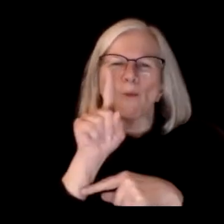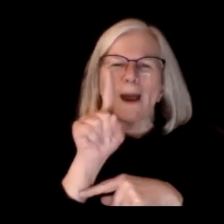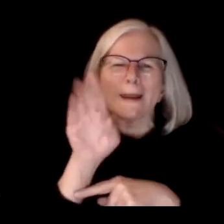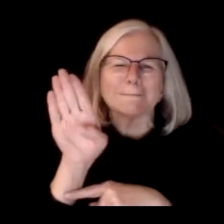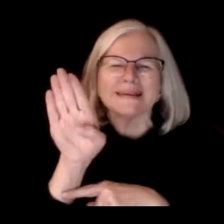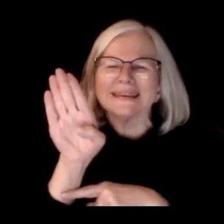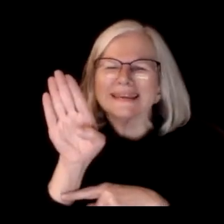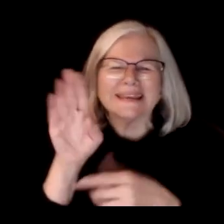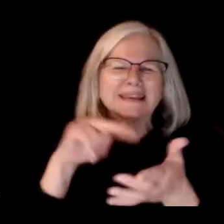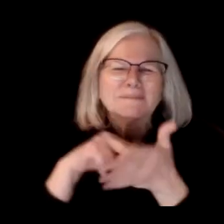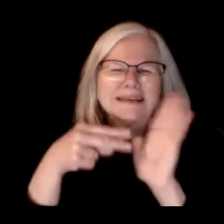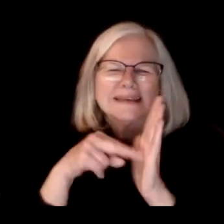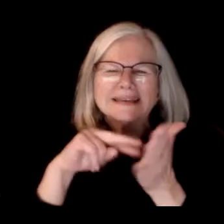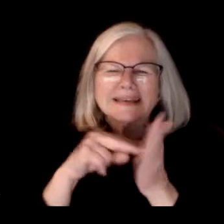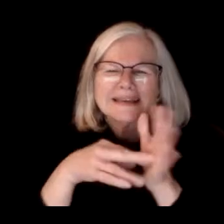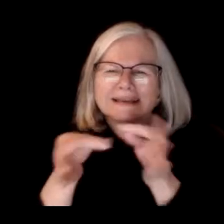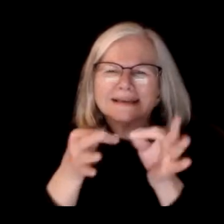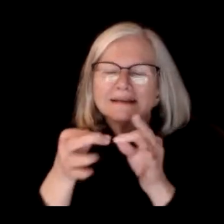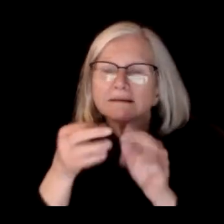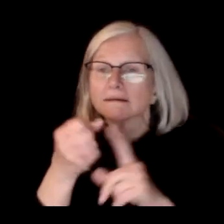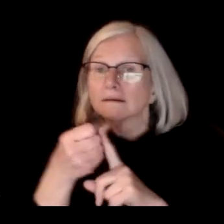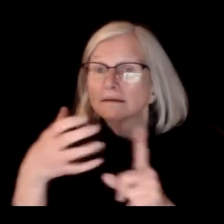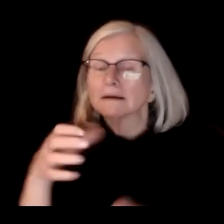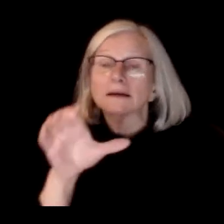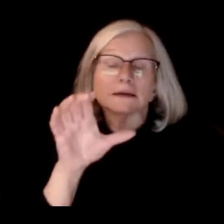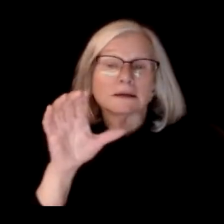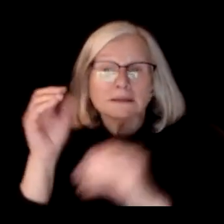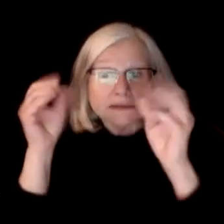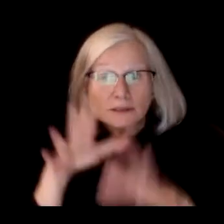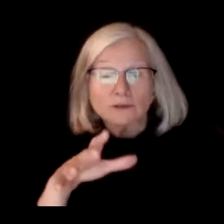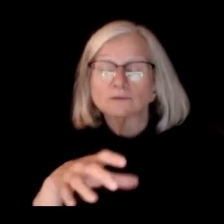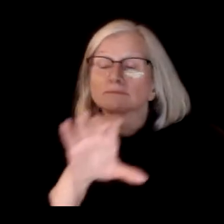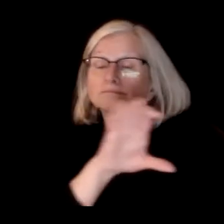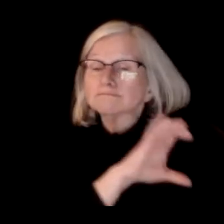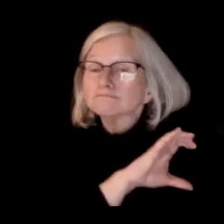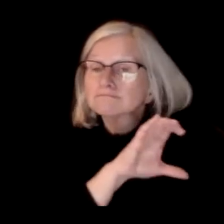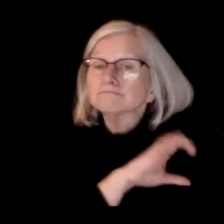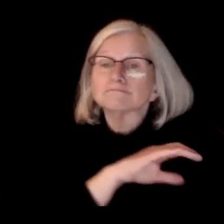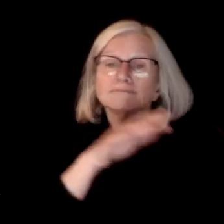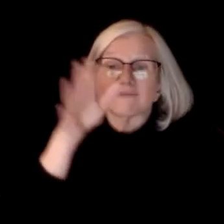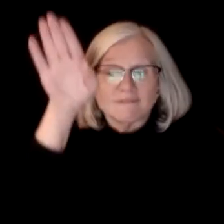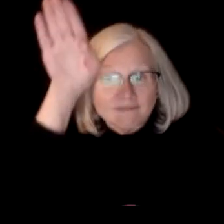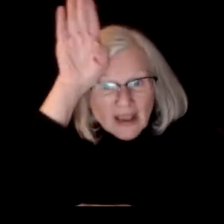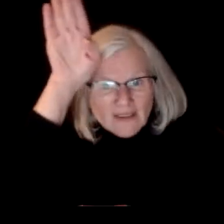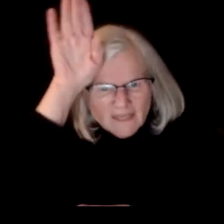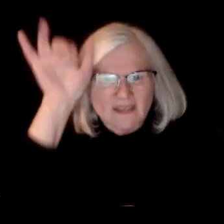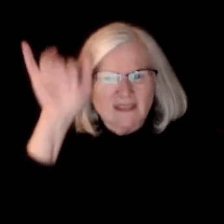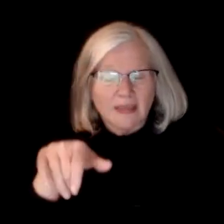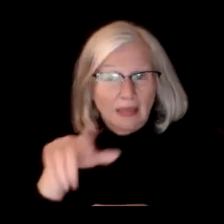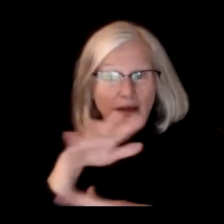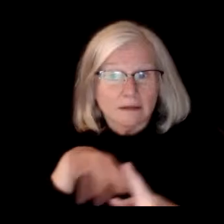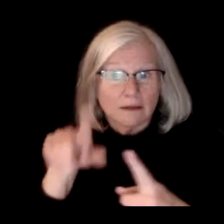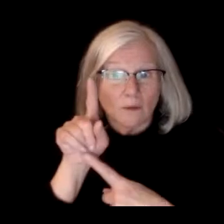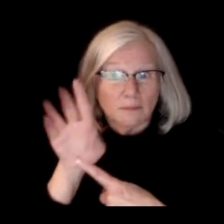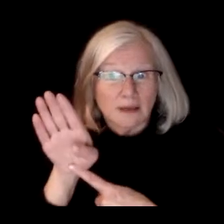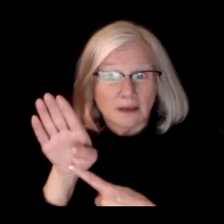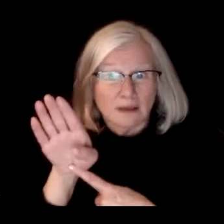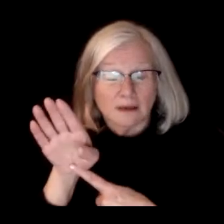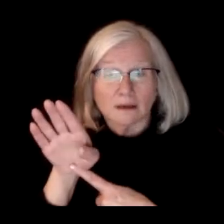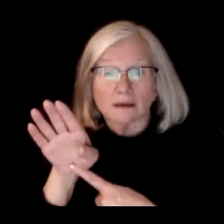teachers, police and firefighters, those sorts of people? Does this mean that people 65 and older come before them now